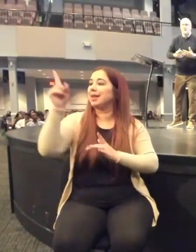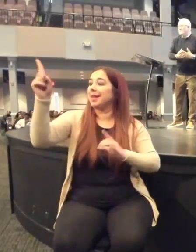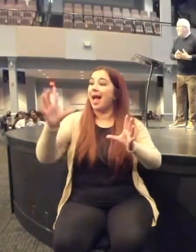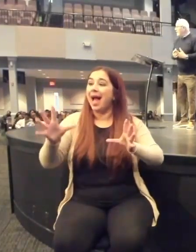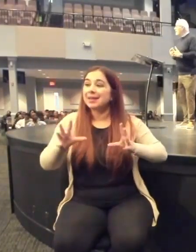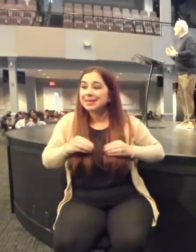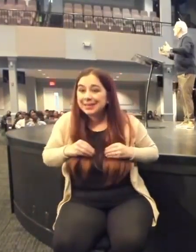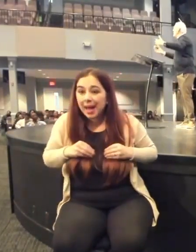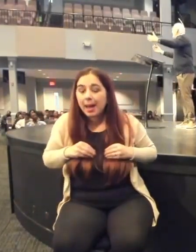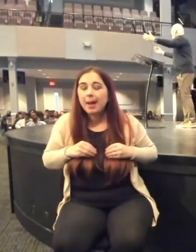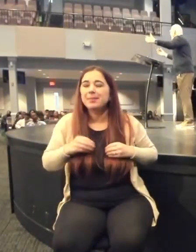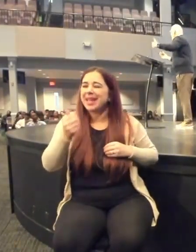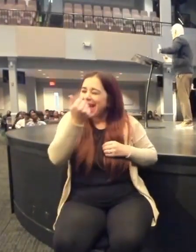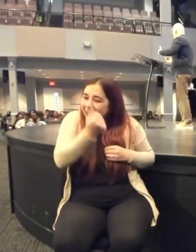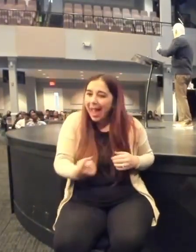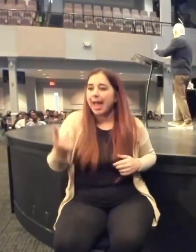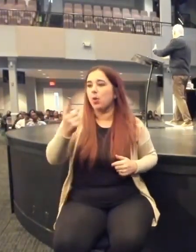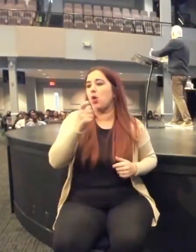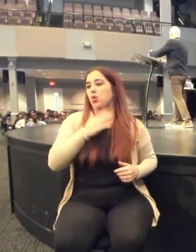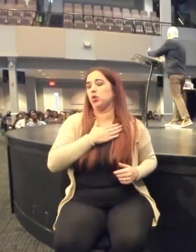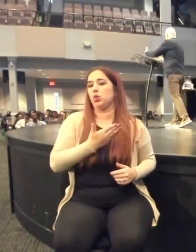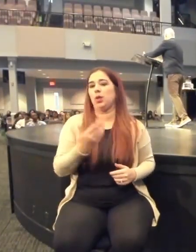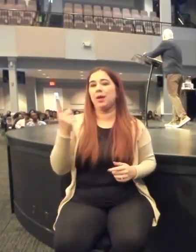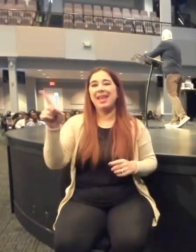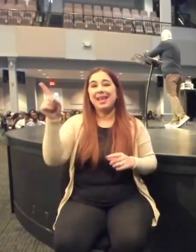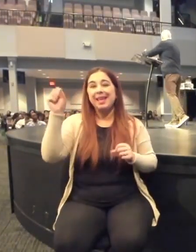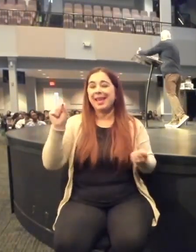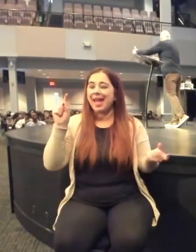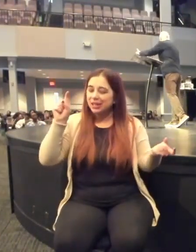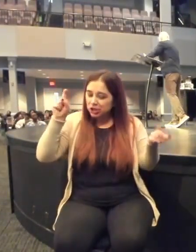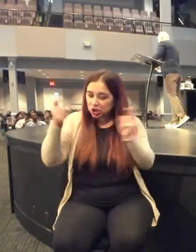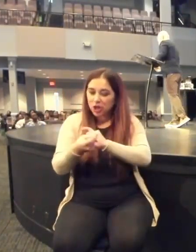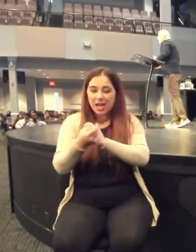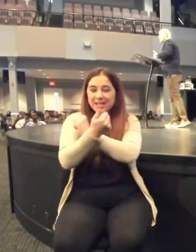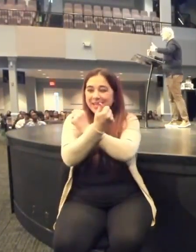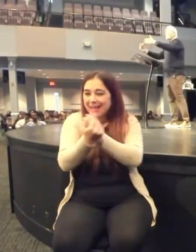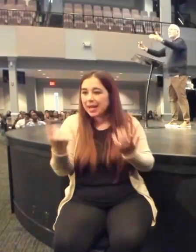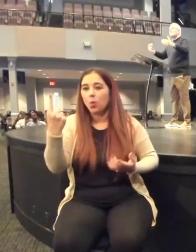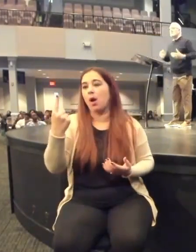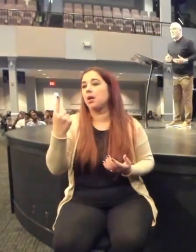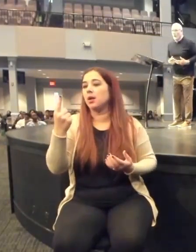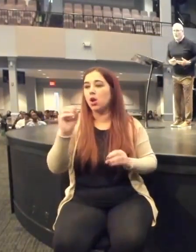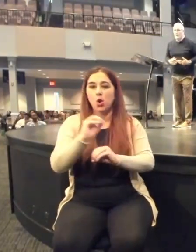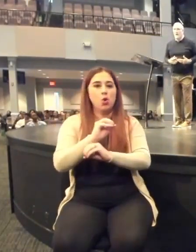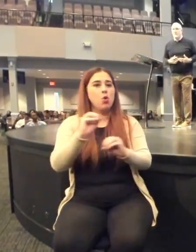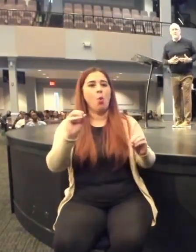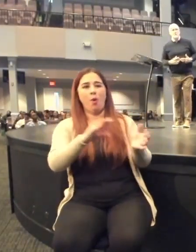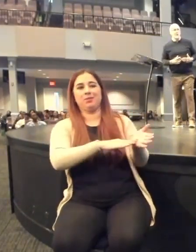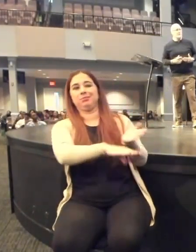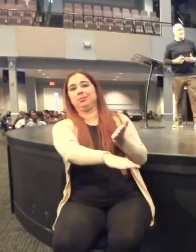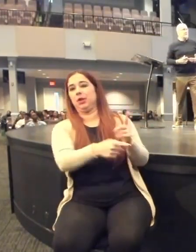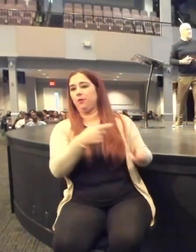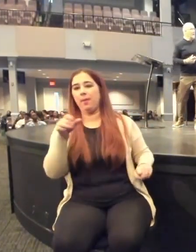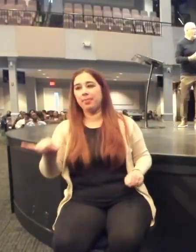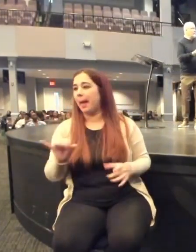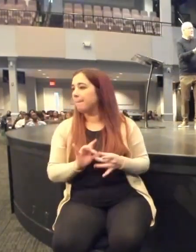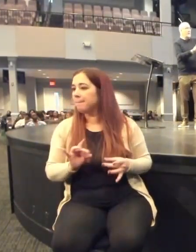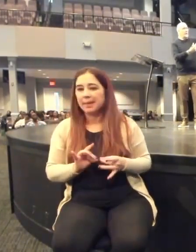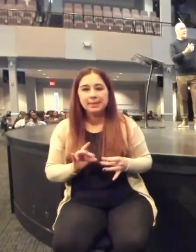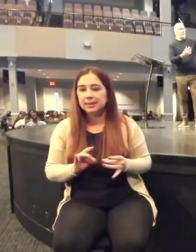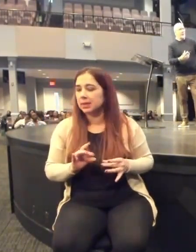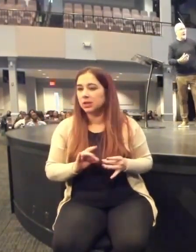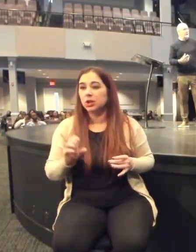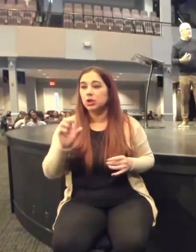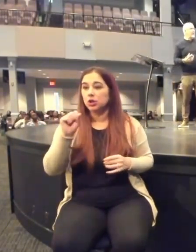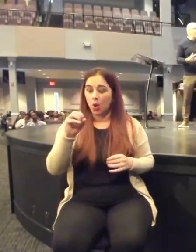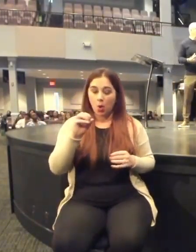and will receive anyone who will come to him. He can change and transform anyone's life. No one's disqualified from this message. And so the